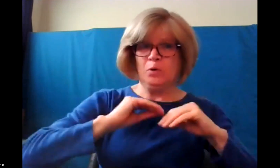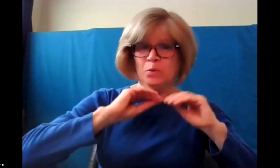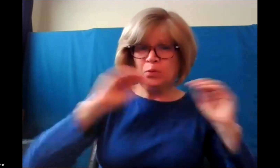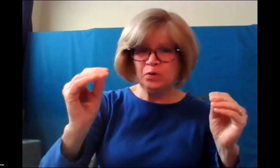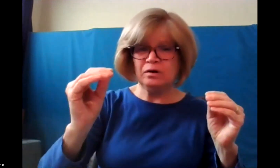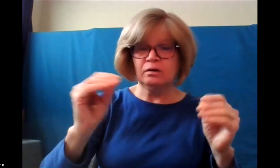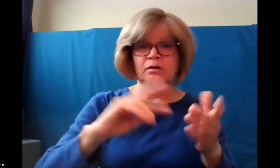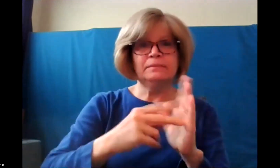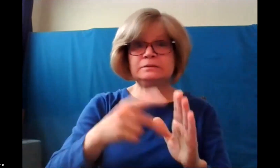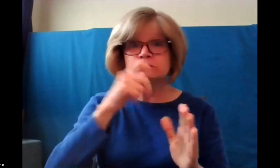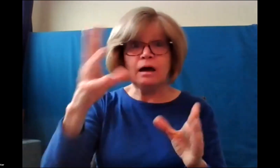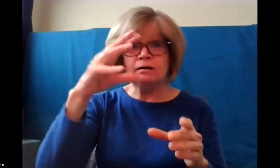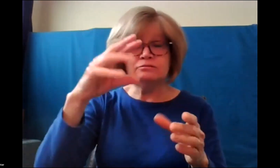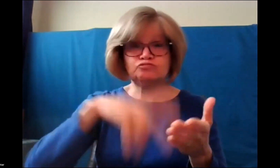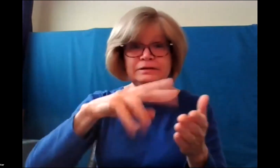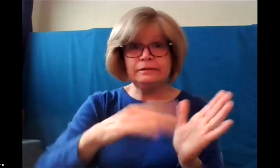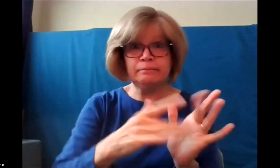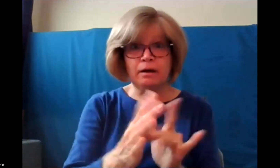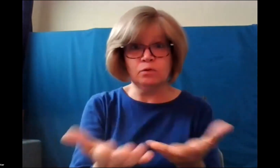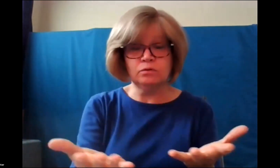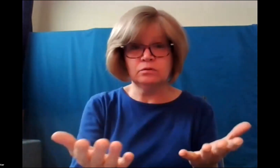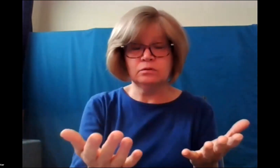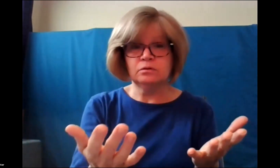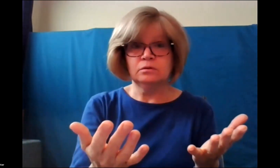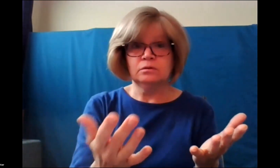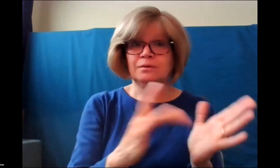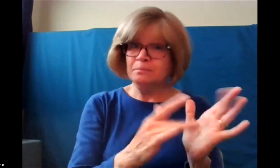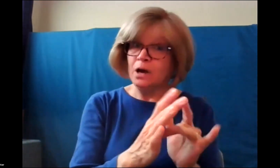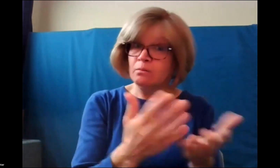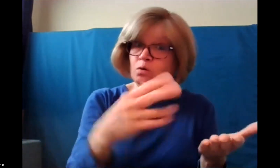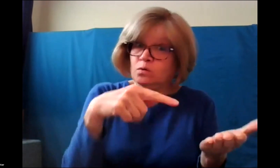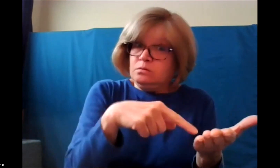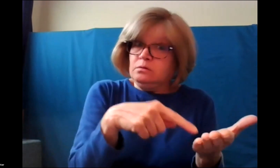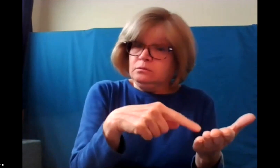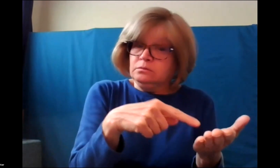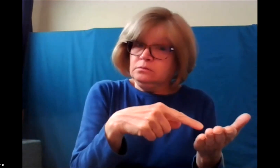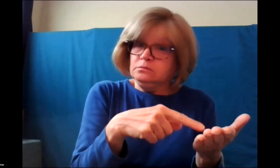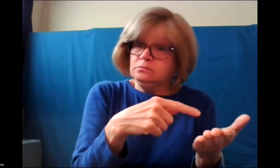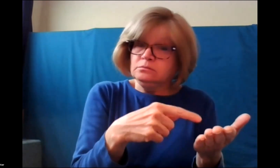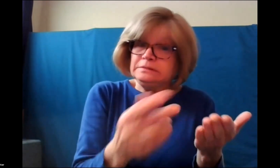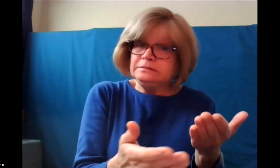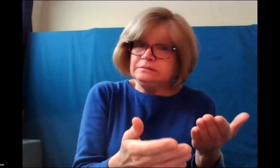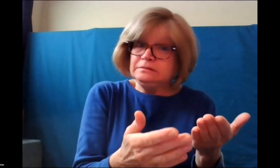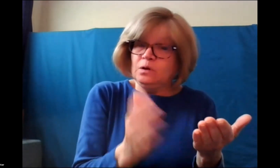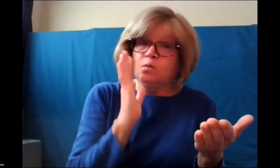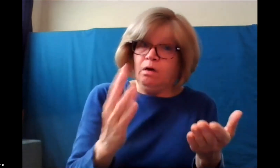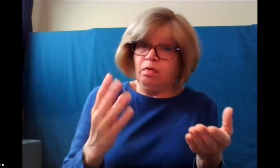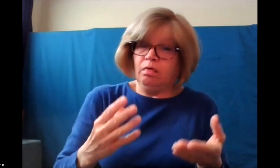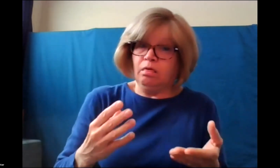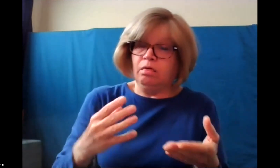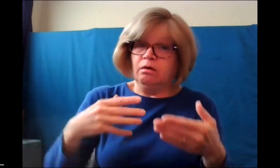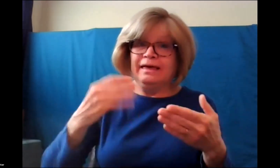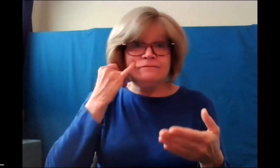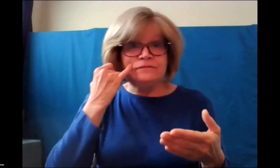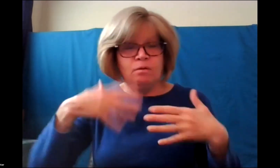engaging Holy Scripture. Scripture, what a simple, easy way to remedy so much of